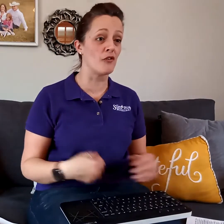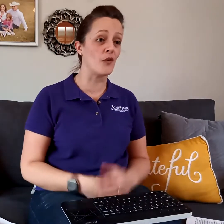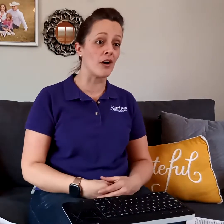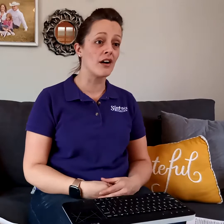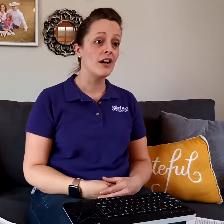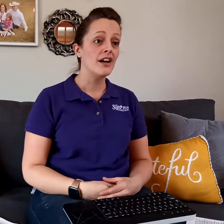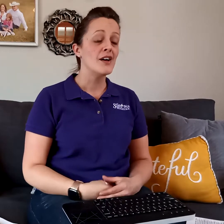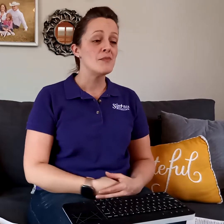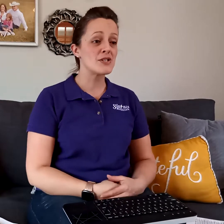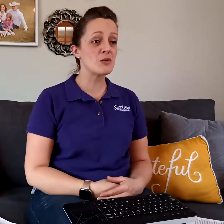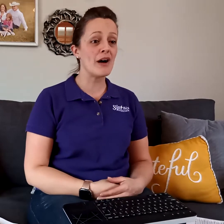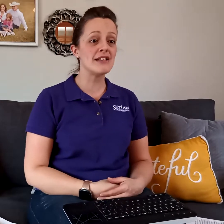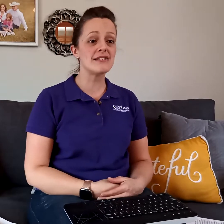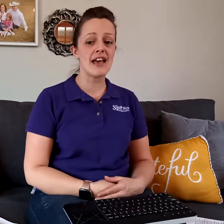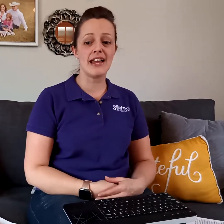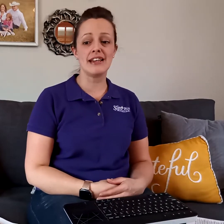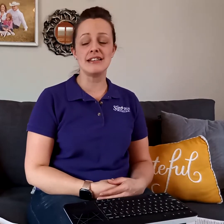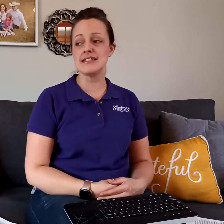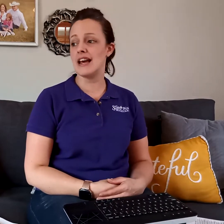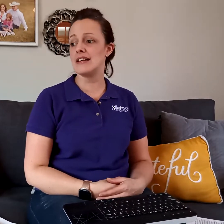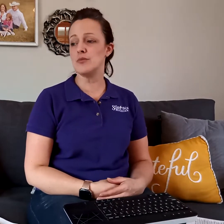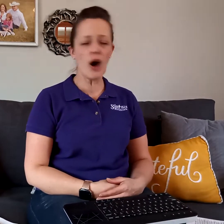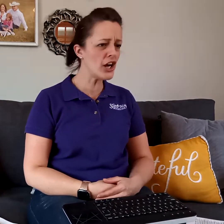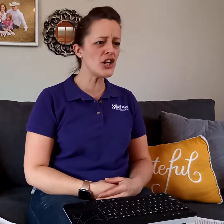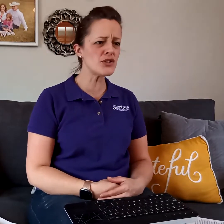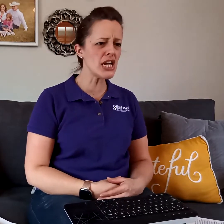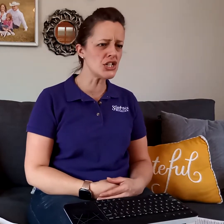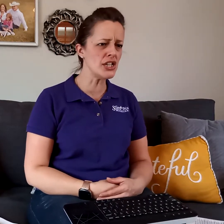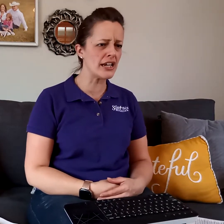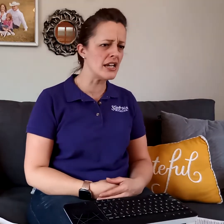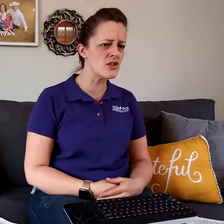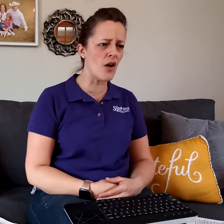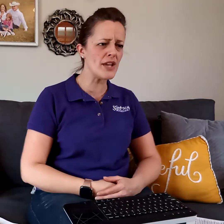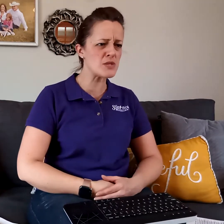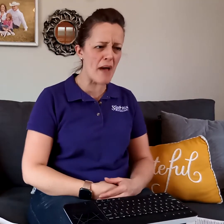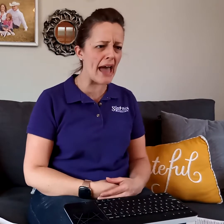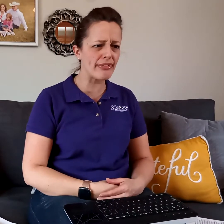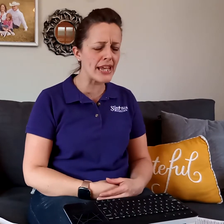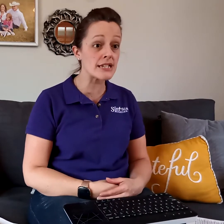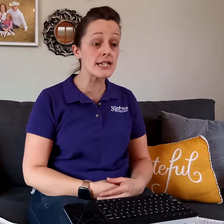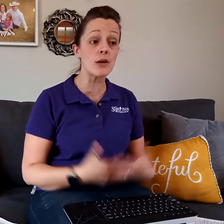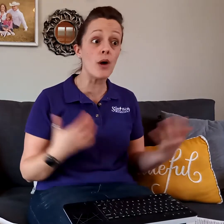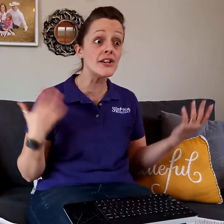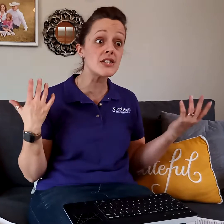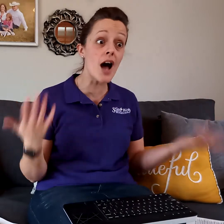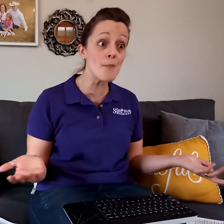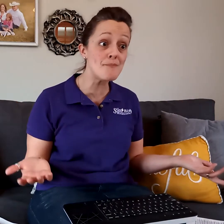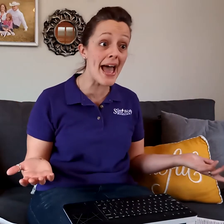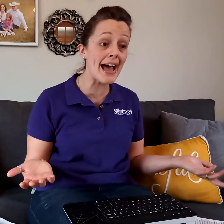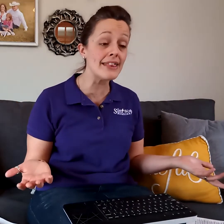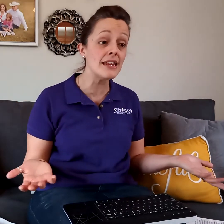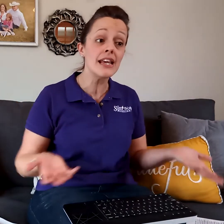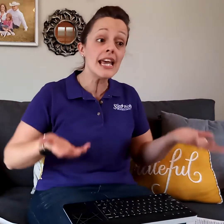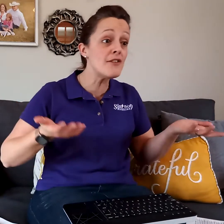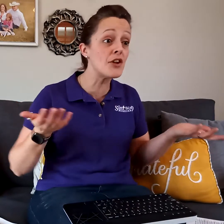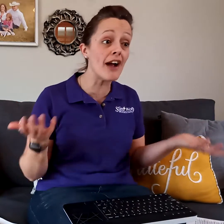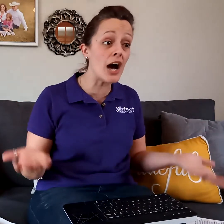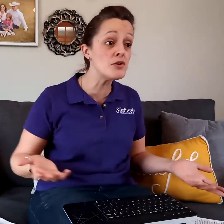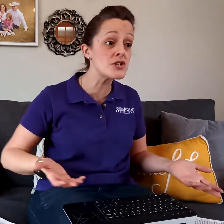for. Mr. Bud said, why are you teaching the kids all these bad things? I said, well, it's not bad. If they're out somewhere